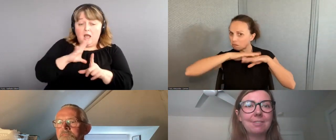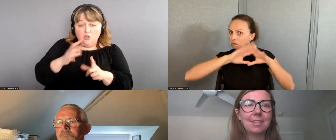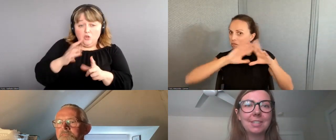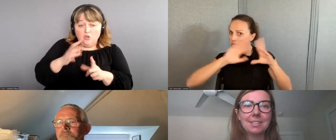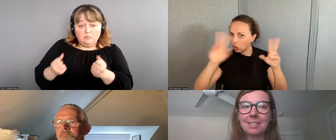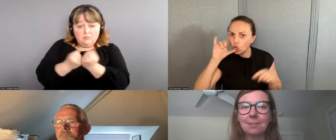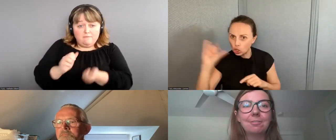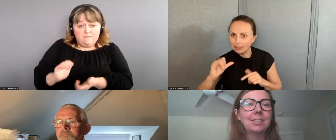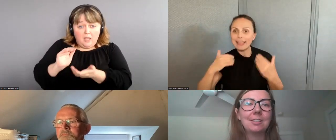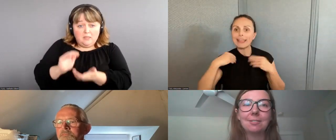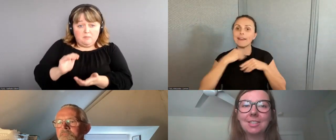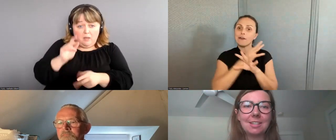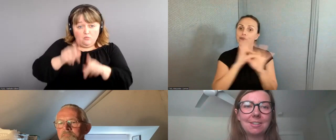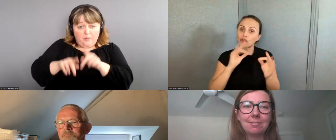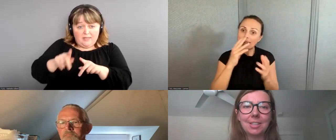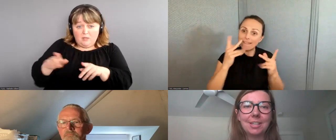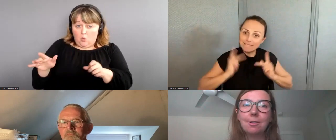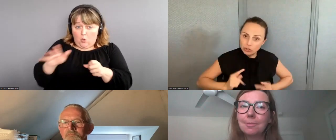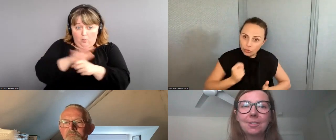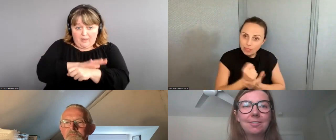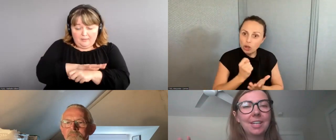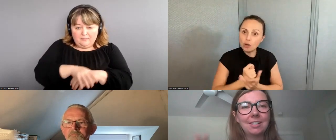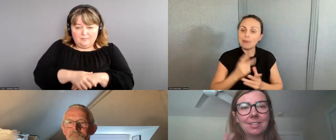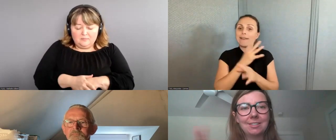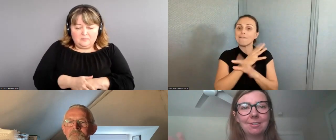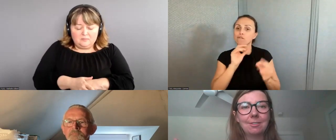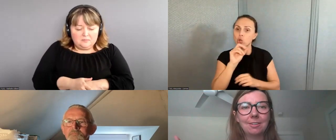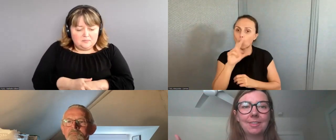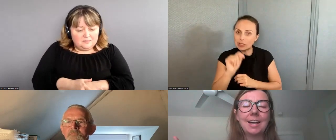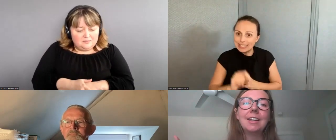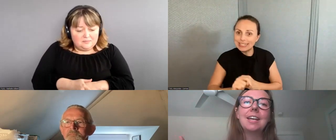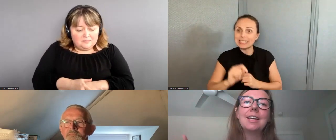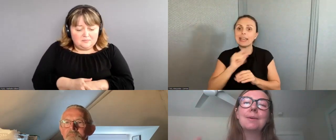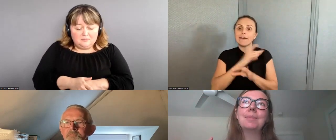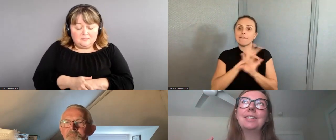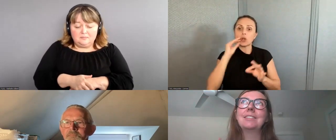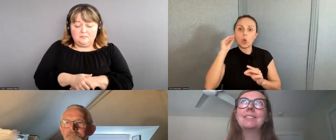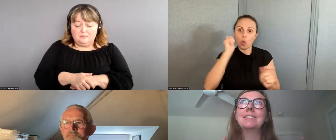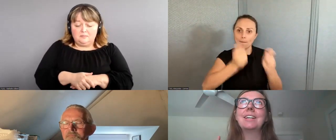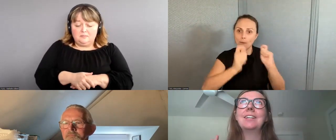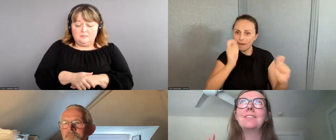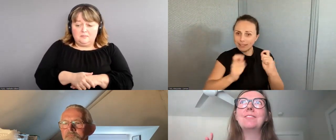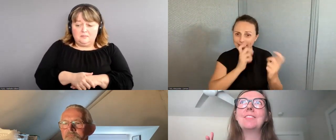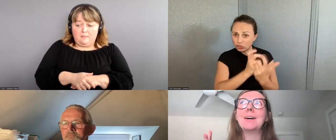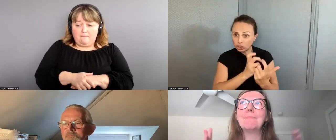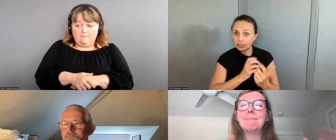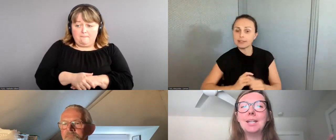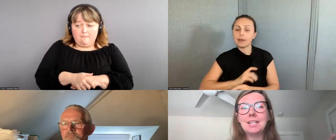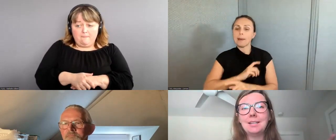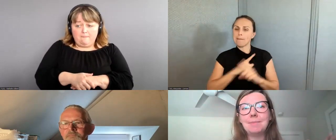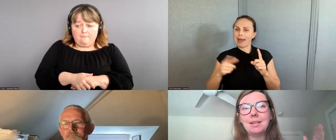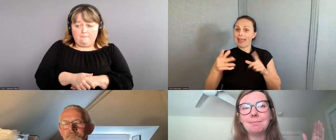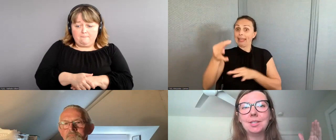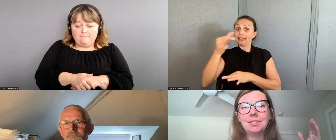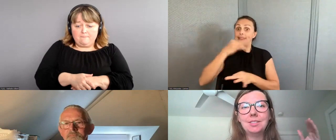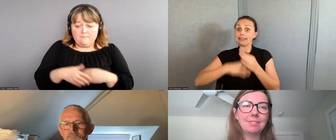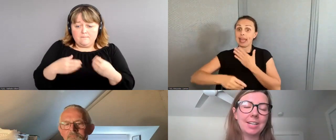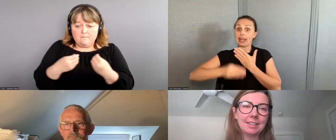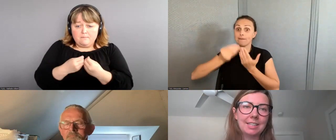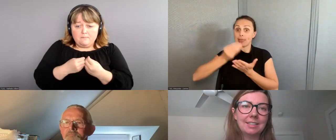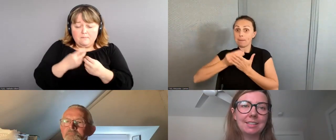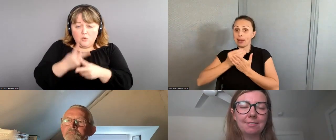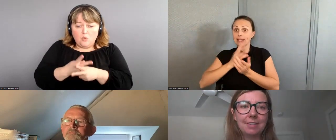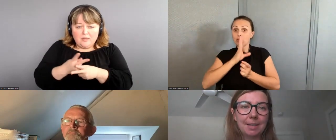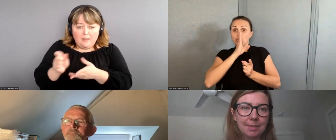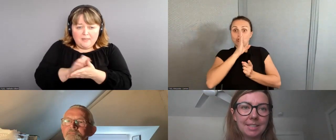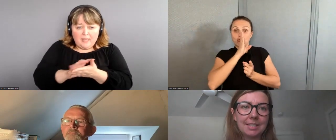free physio, free OT, free home modifications, and all of that. But instead of that money being put directly